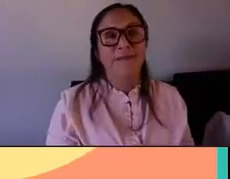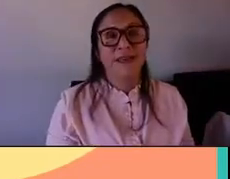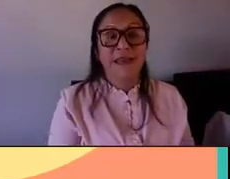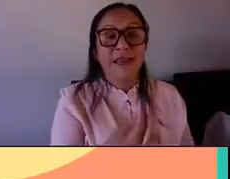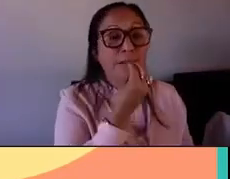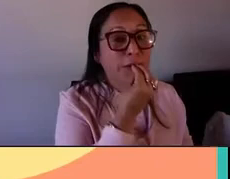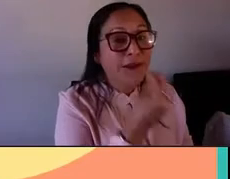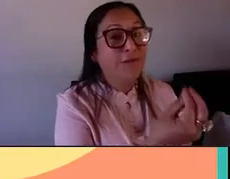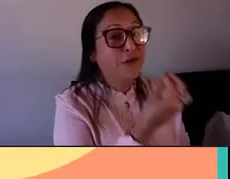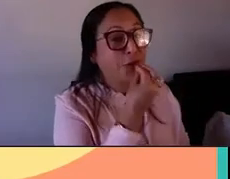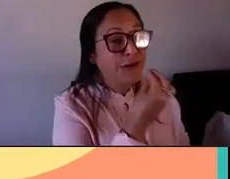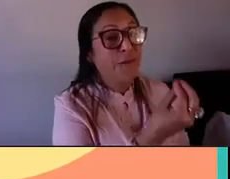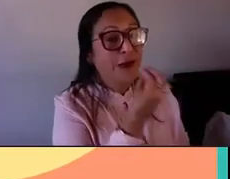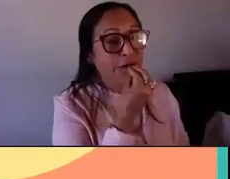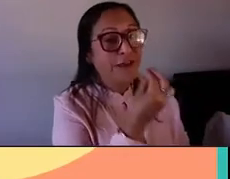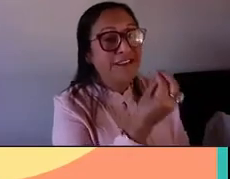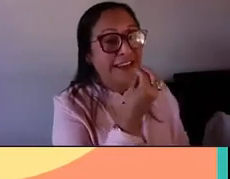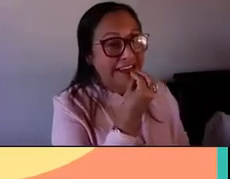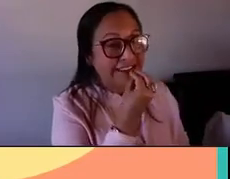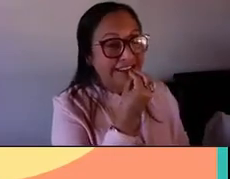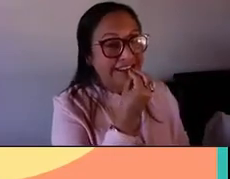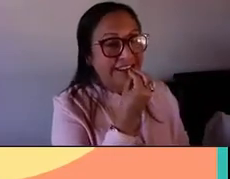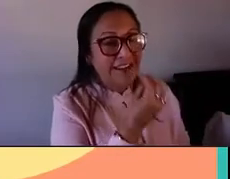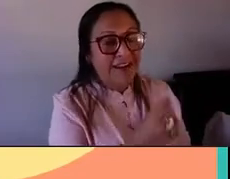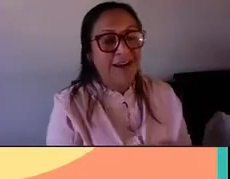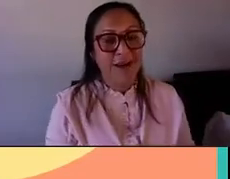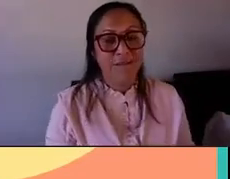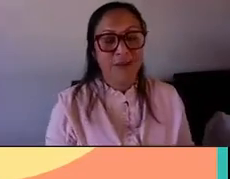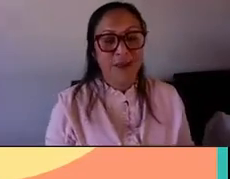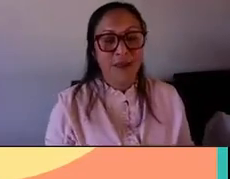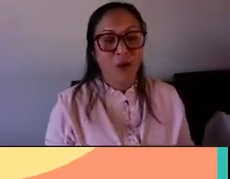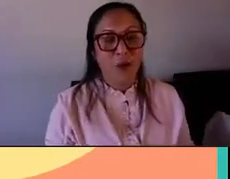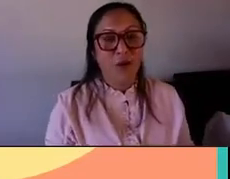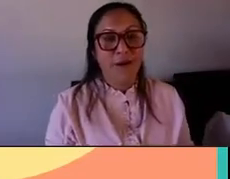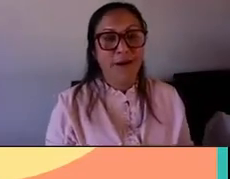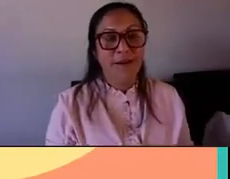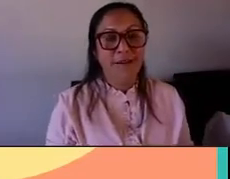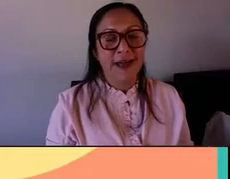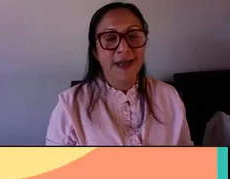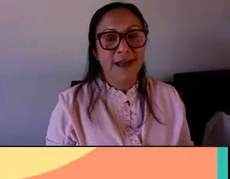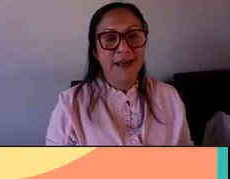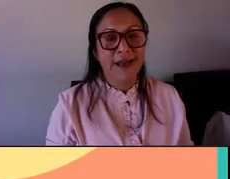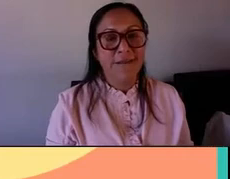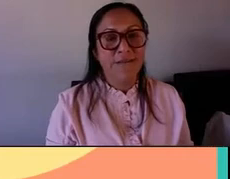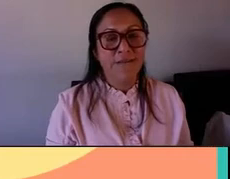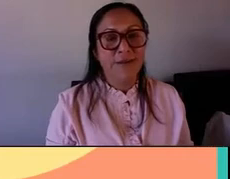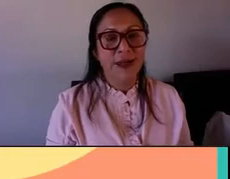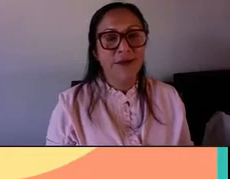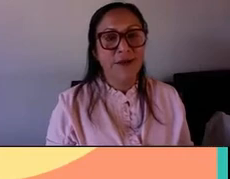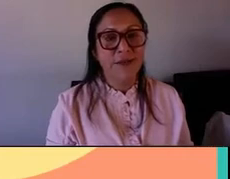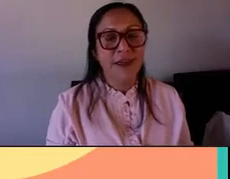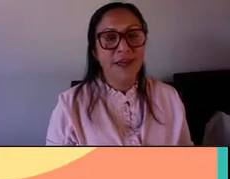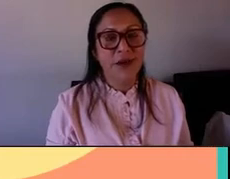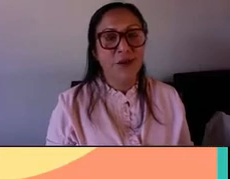or putting food in your mouth is eat. Um, or like, I